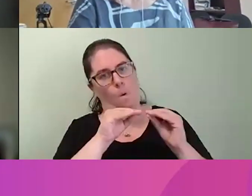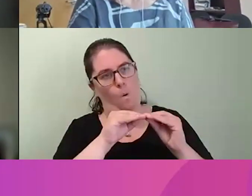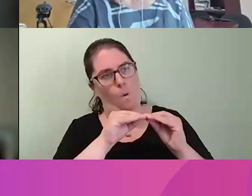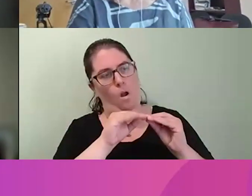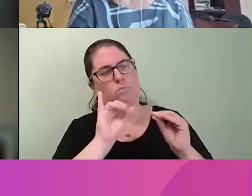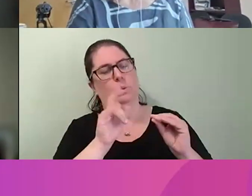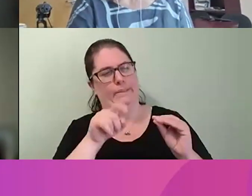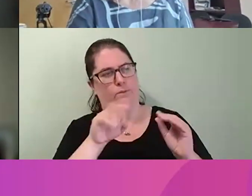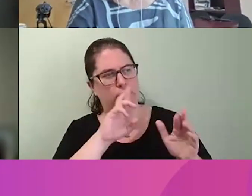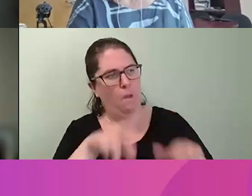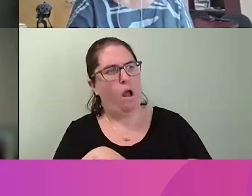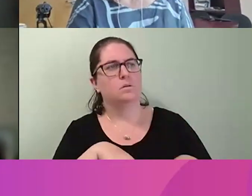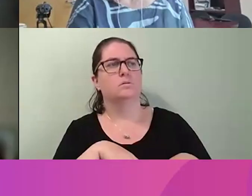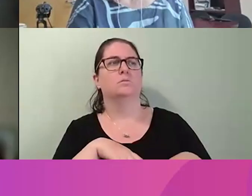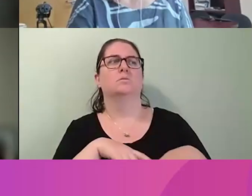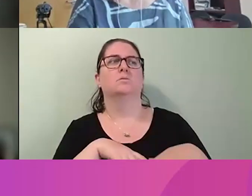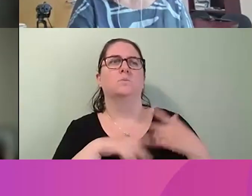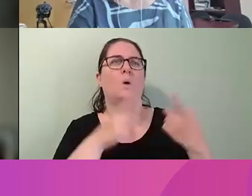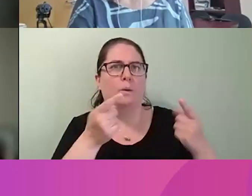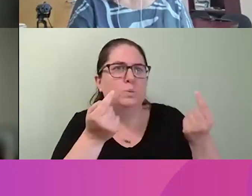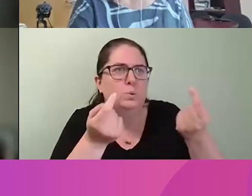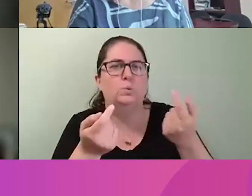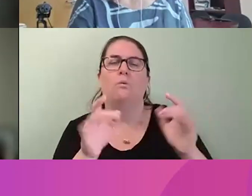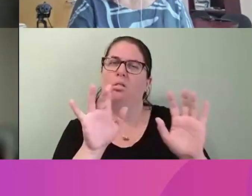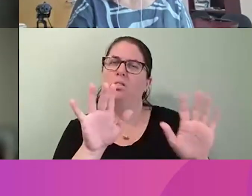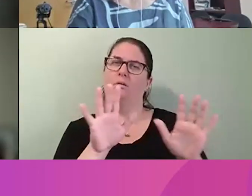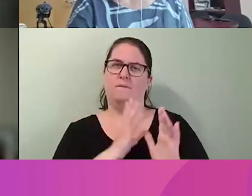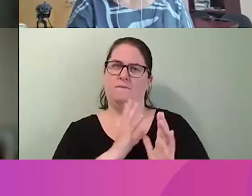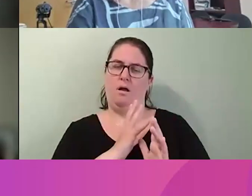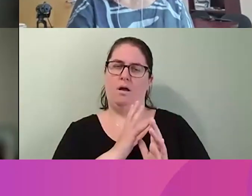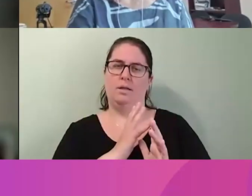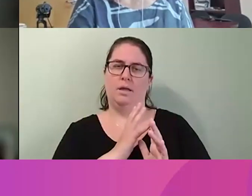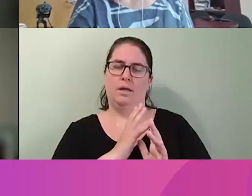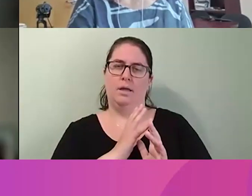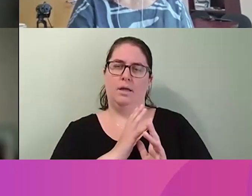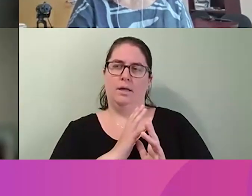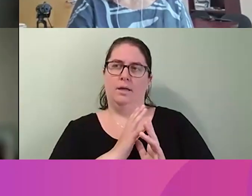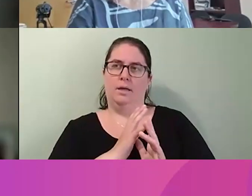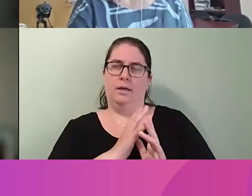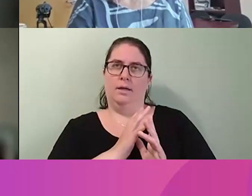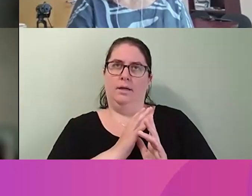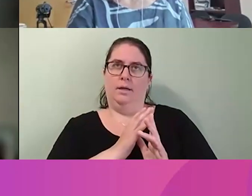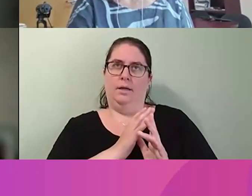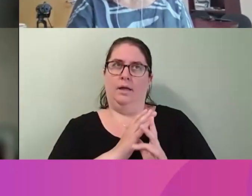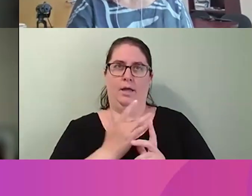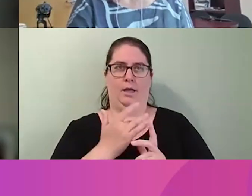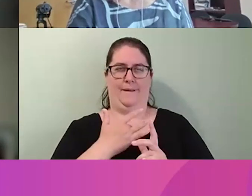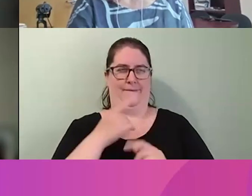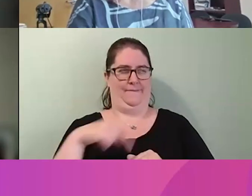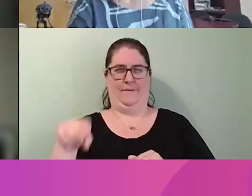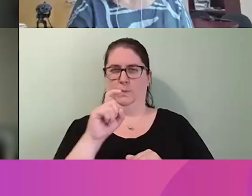respond to elder mistreatment. But it's I think we need to get to a place